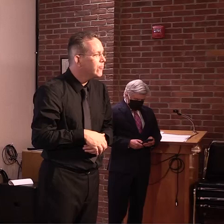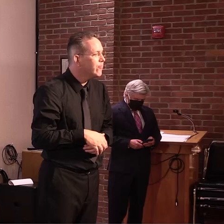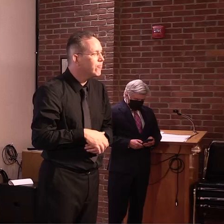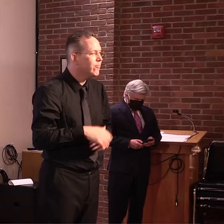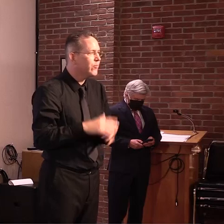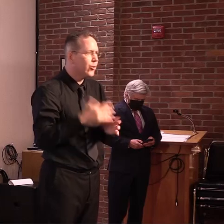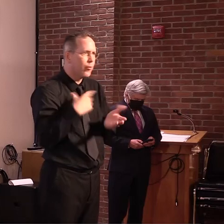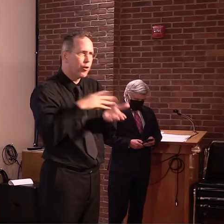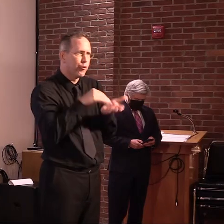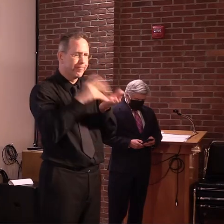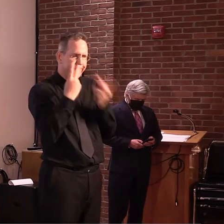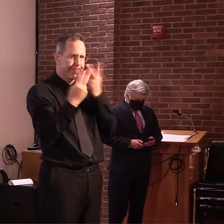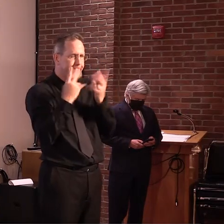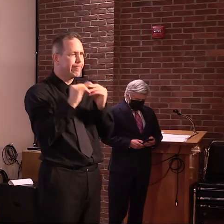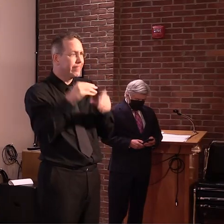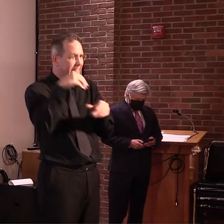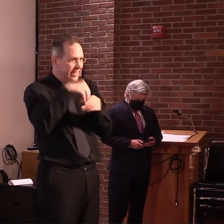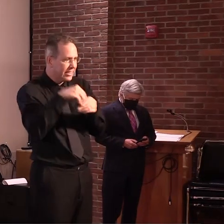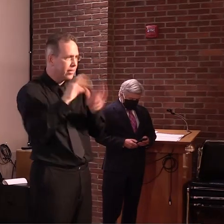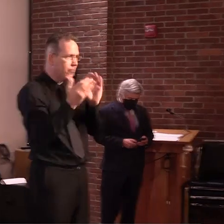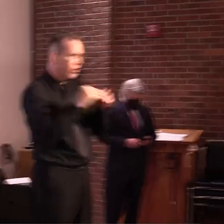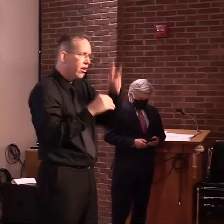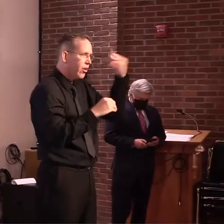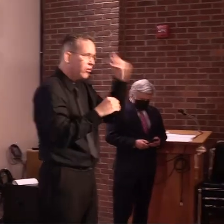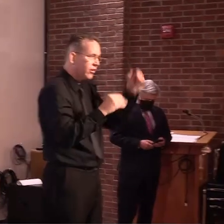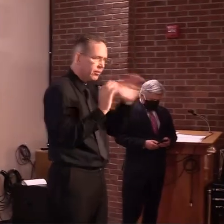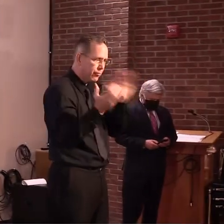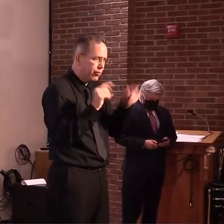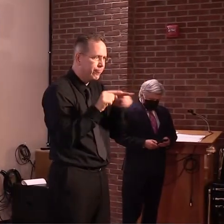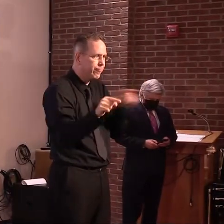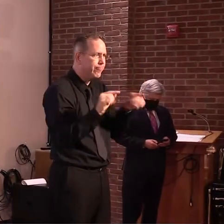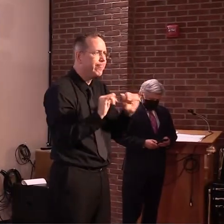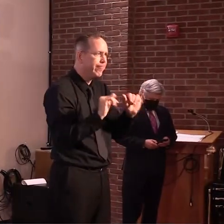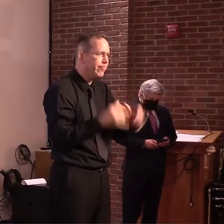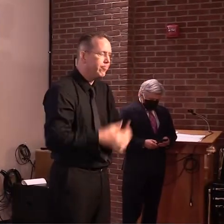you. So just a quick follow-up.